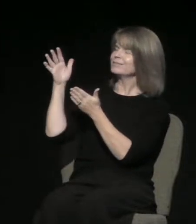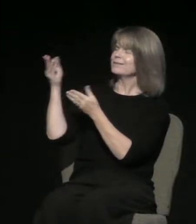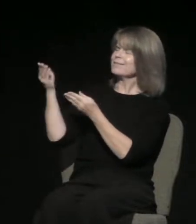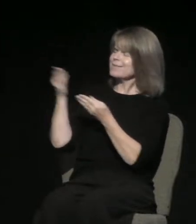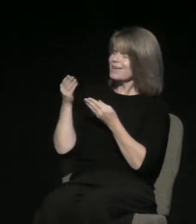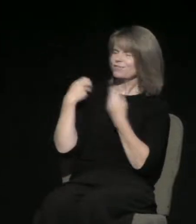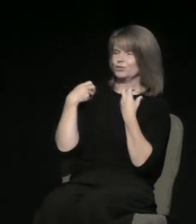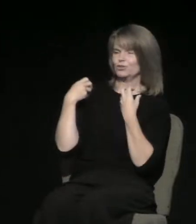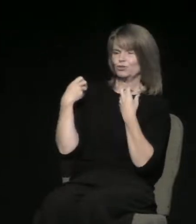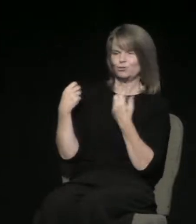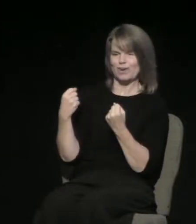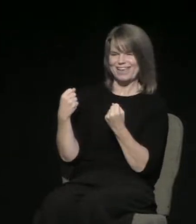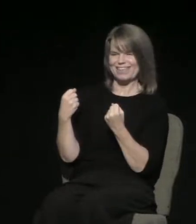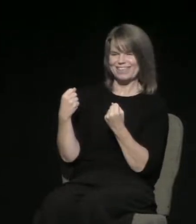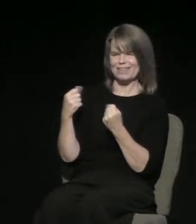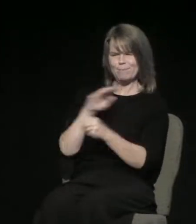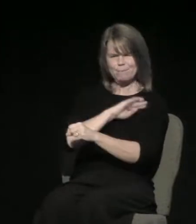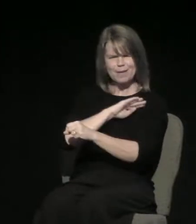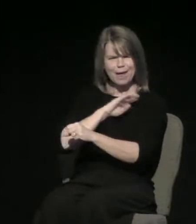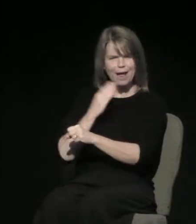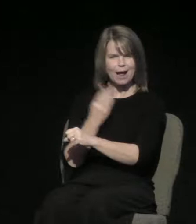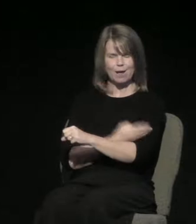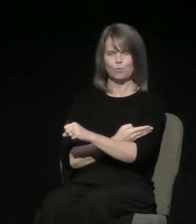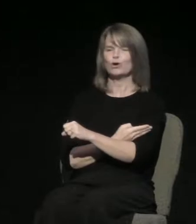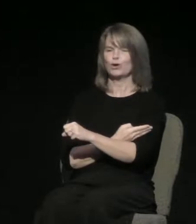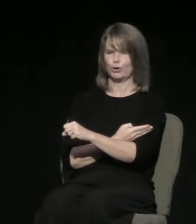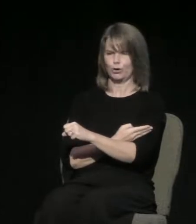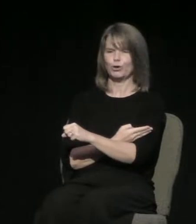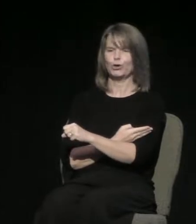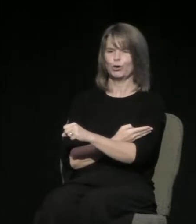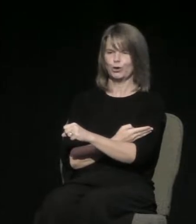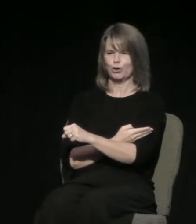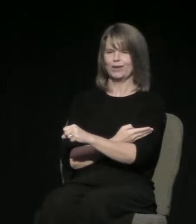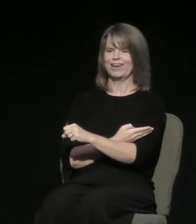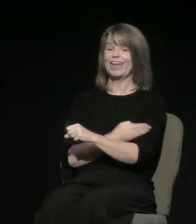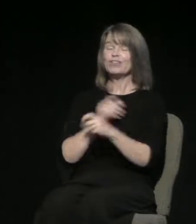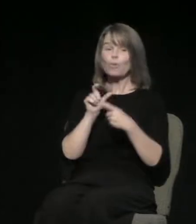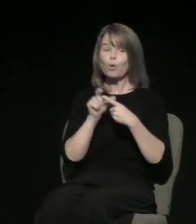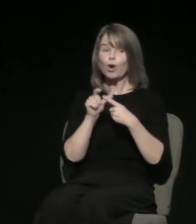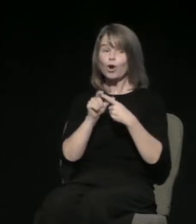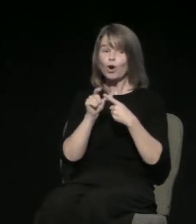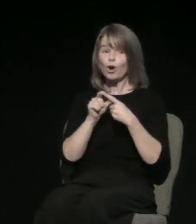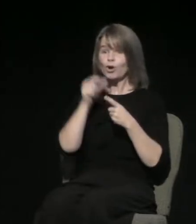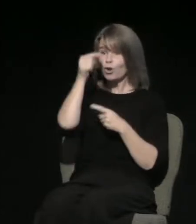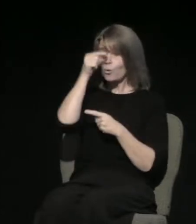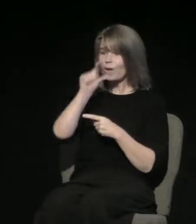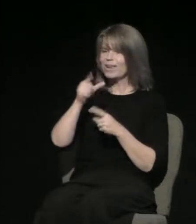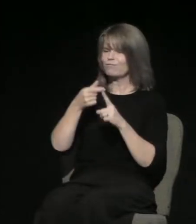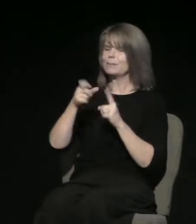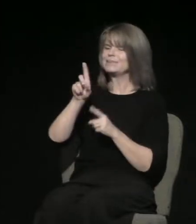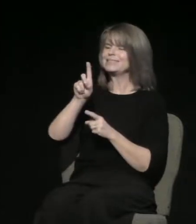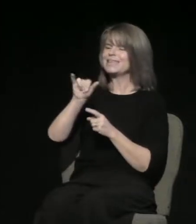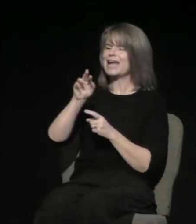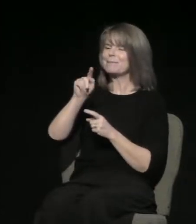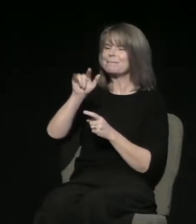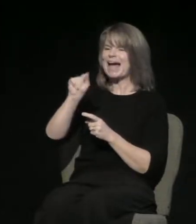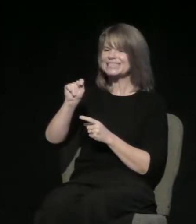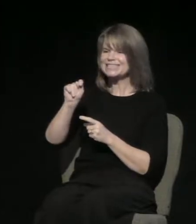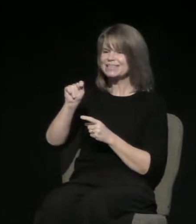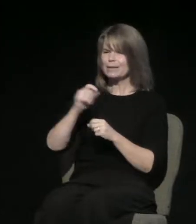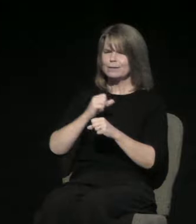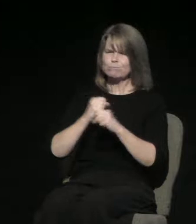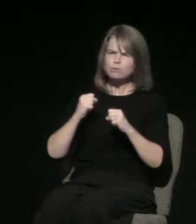Strengthen You With power The word Is Dynamis It's where We get Dynamite The name Dynamite It's Power